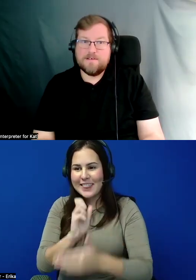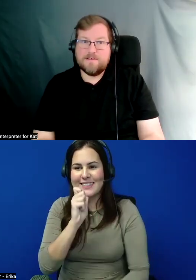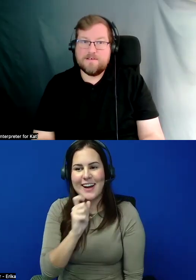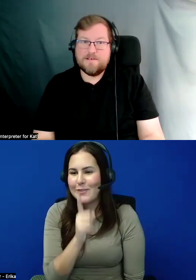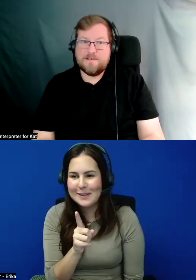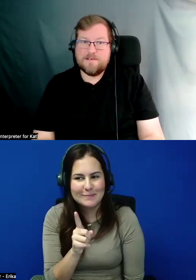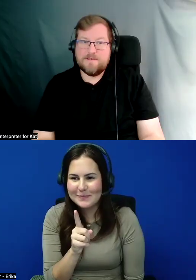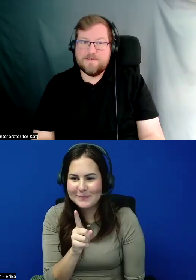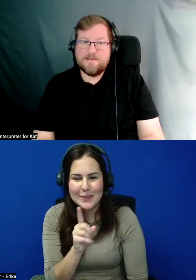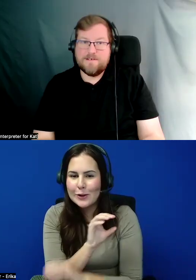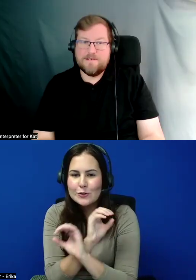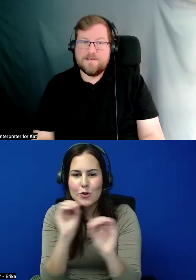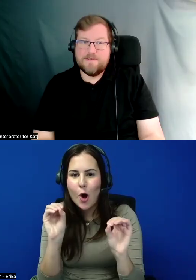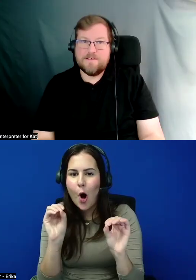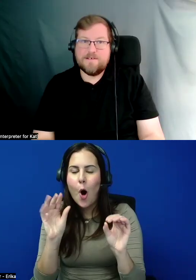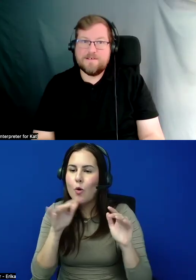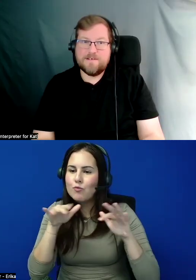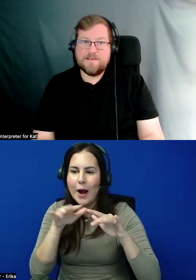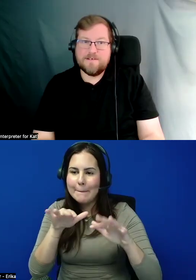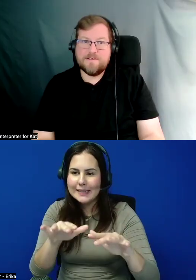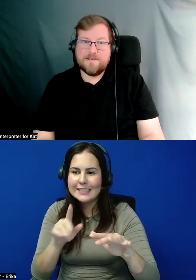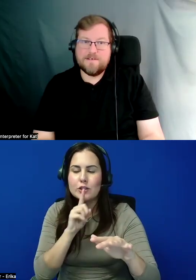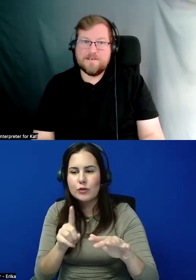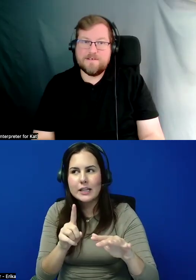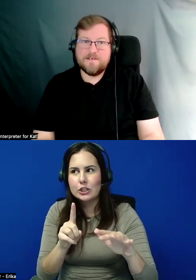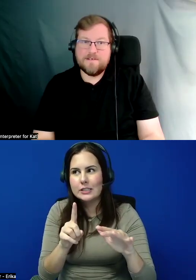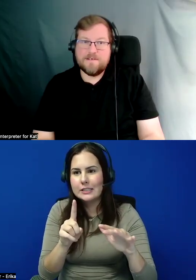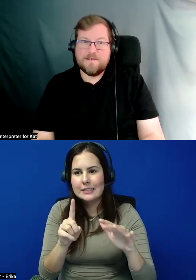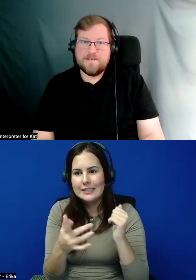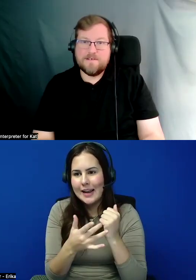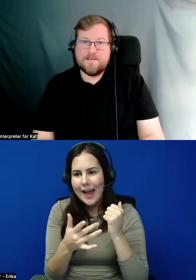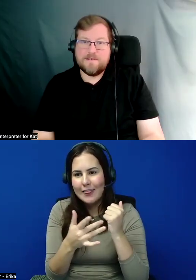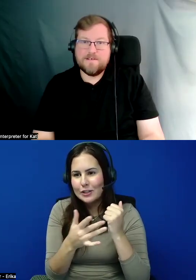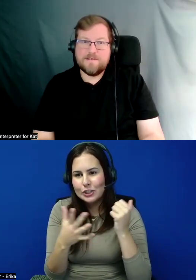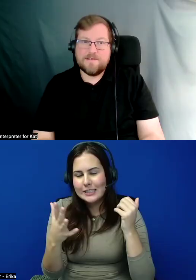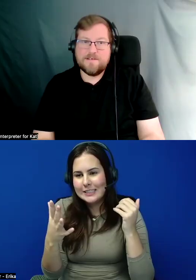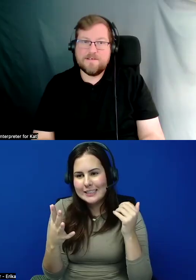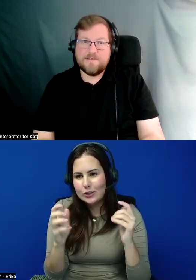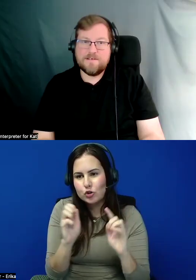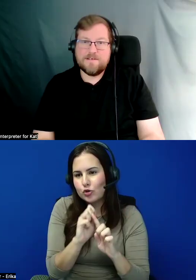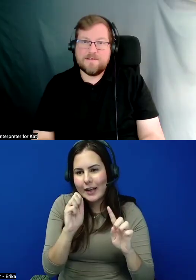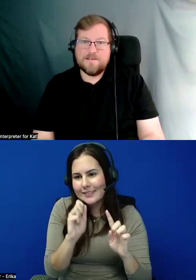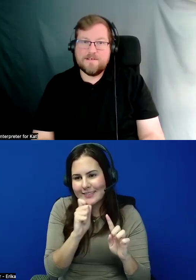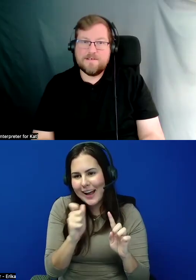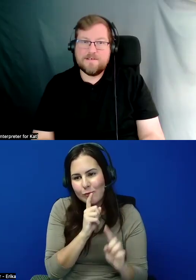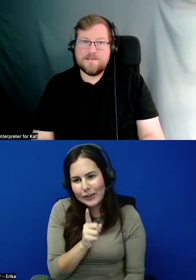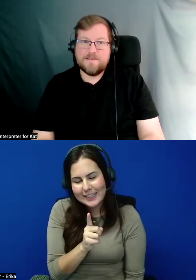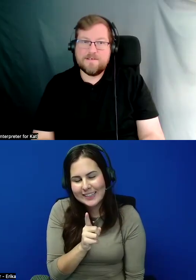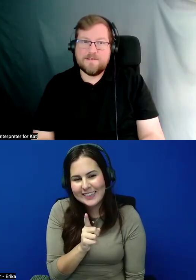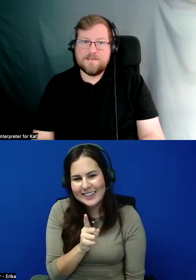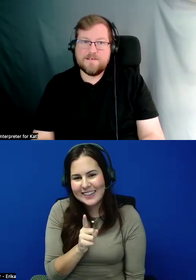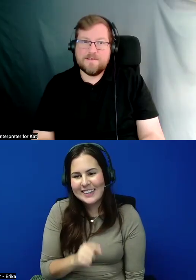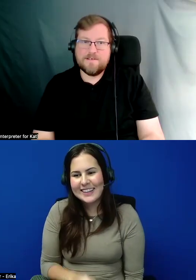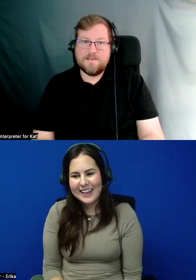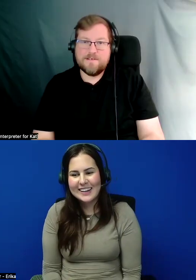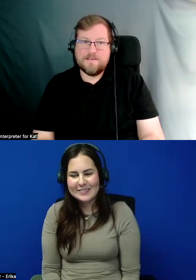We it's all visual effects and Oh, kind of tricks. We were actually it's also the only scene where the boat wow, that's wasn't moving.